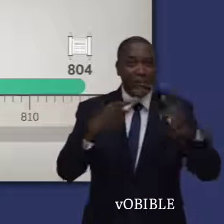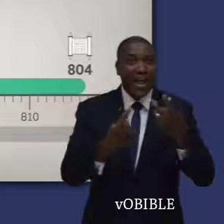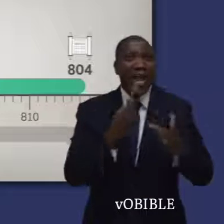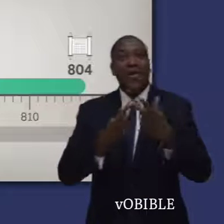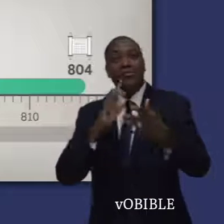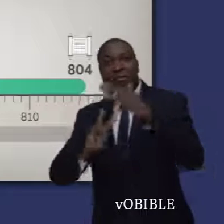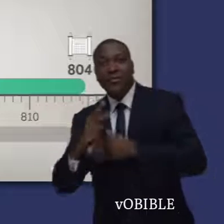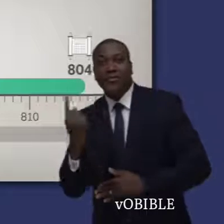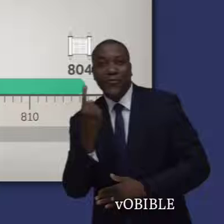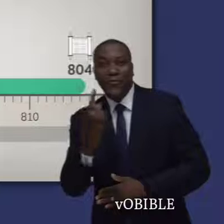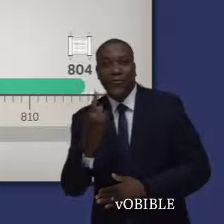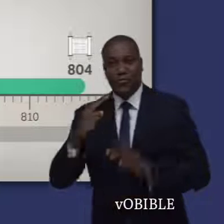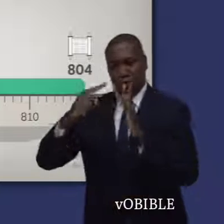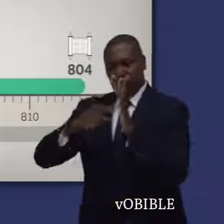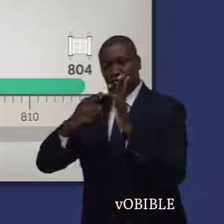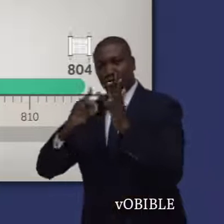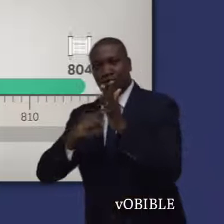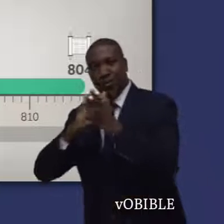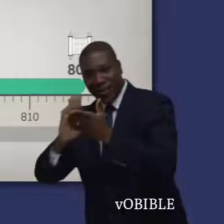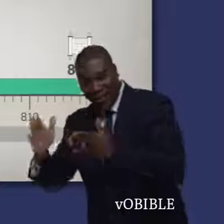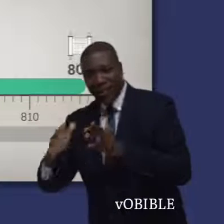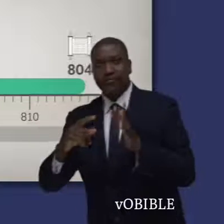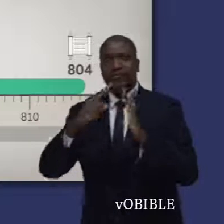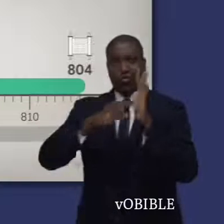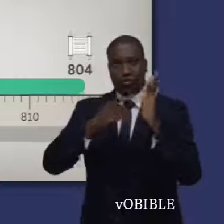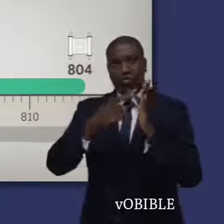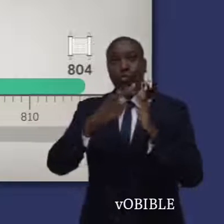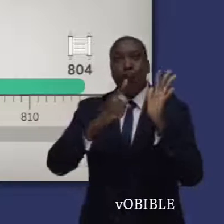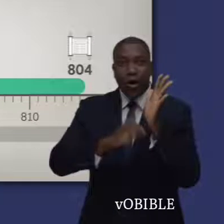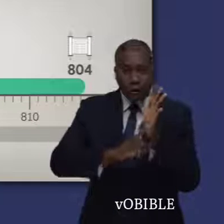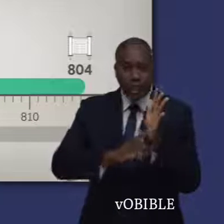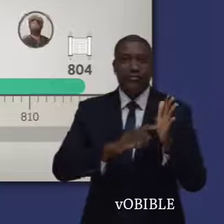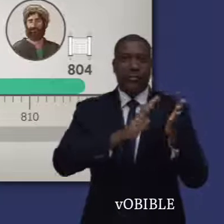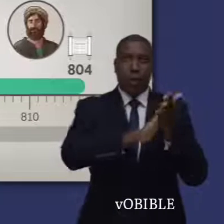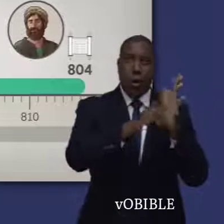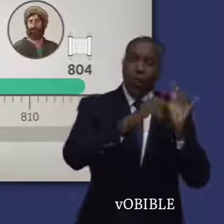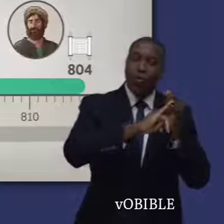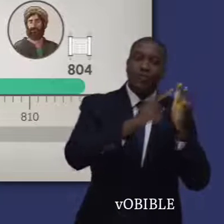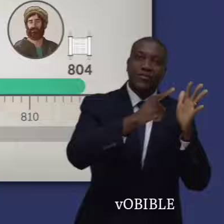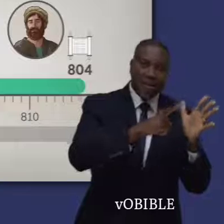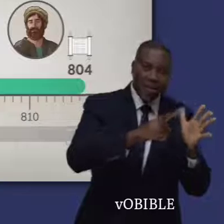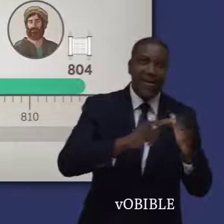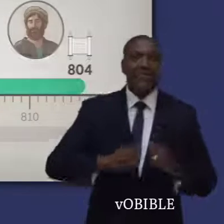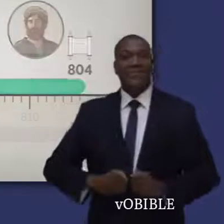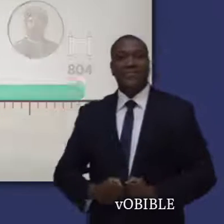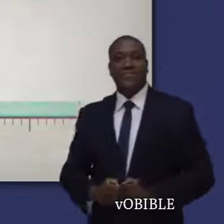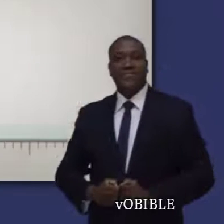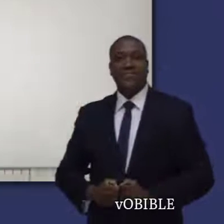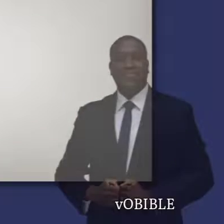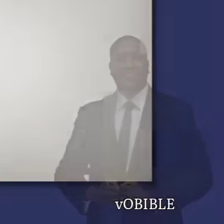Judah. He was a contemporary of the prophets Jonah, Joel, and Hosea.